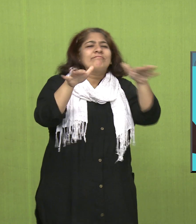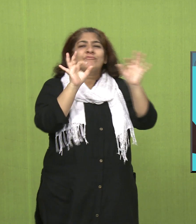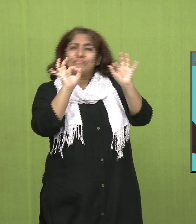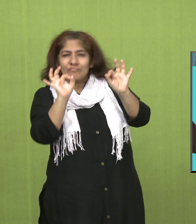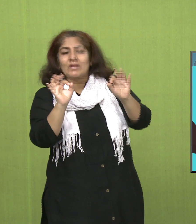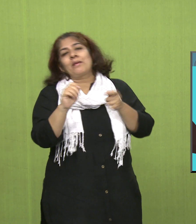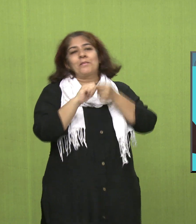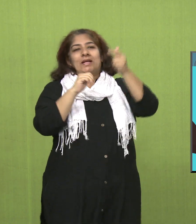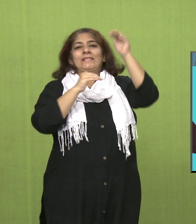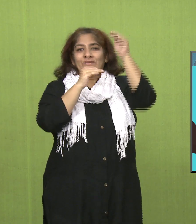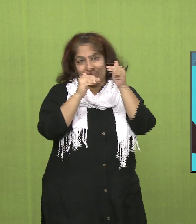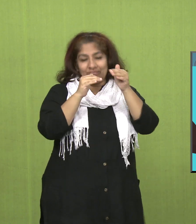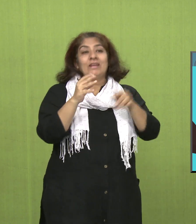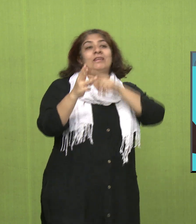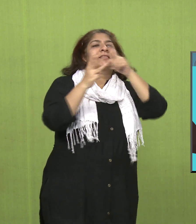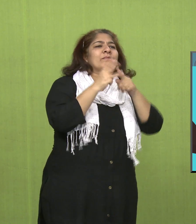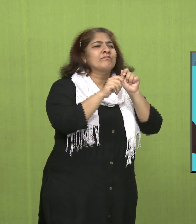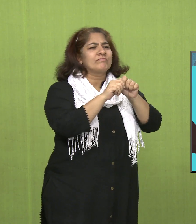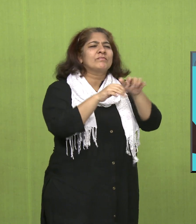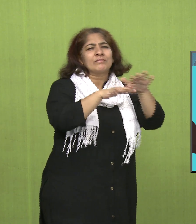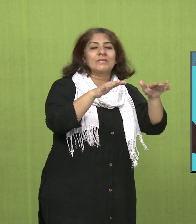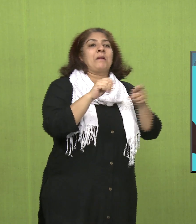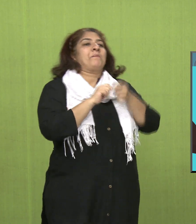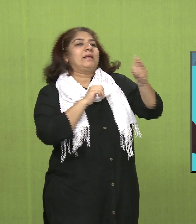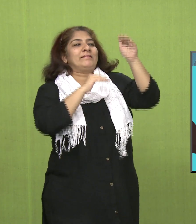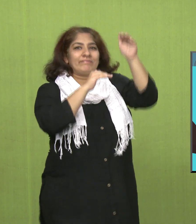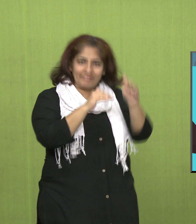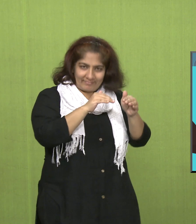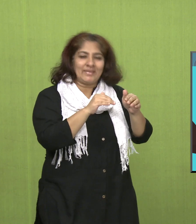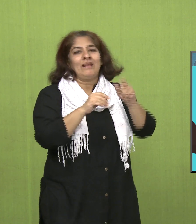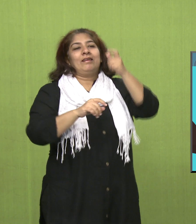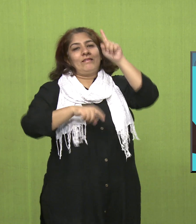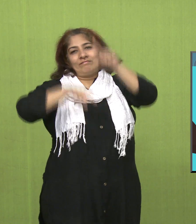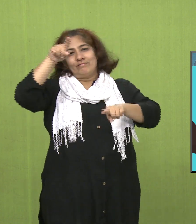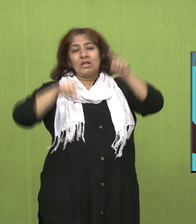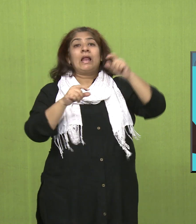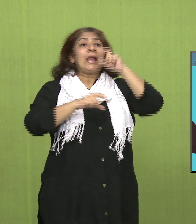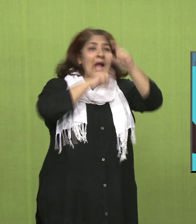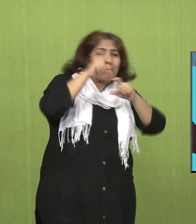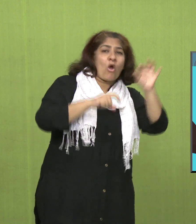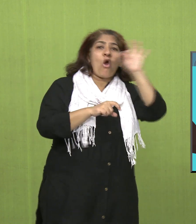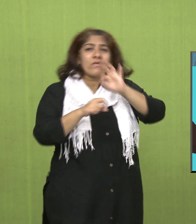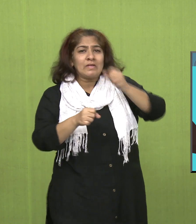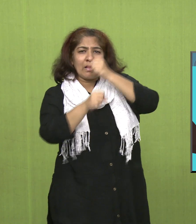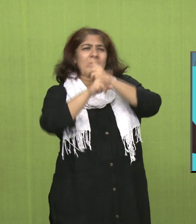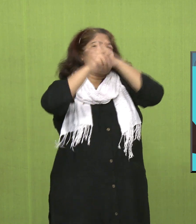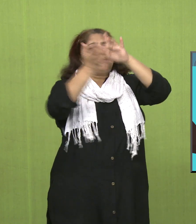given some amount of motivation or good amount of some money. The money also varies, it's not constant,